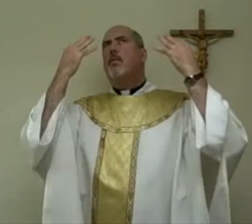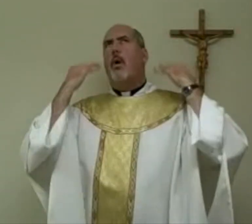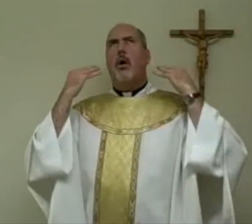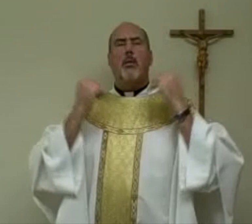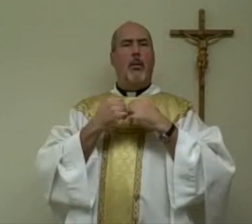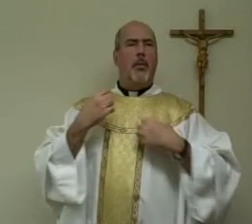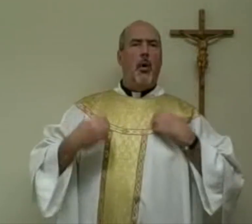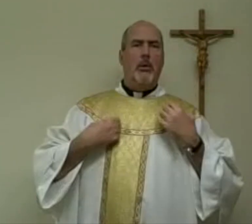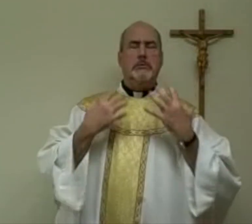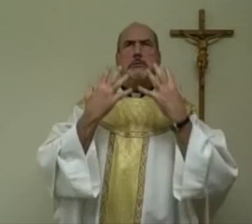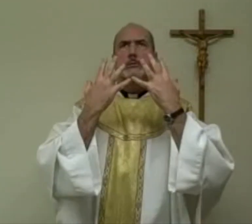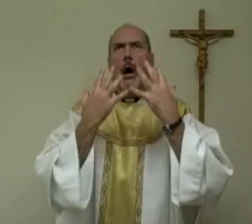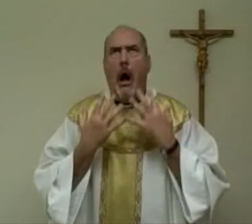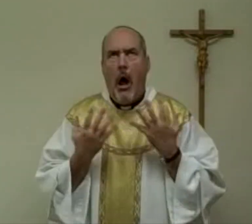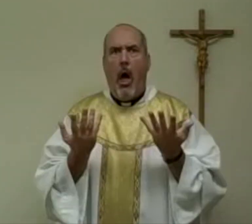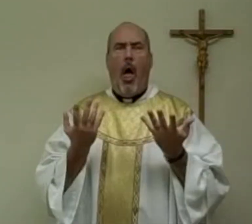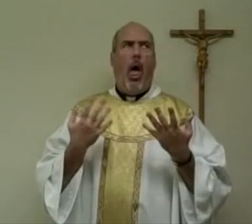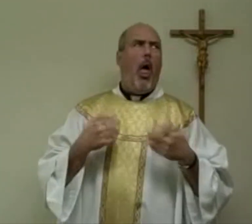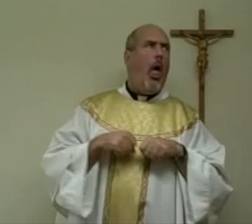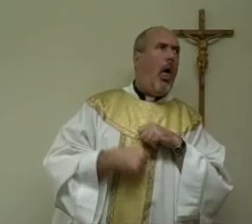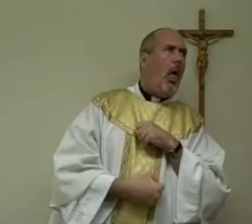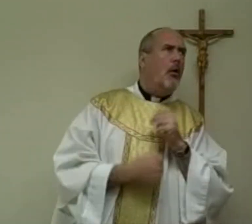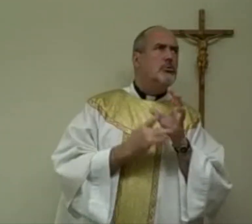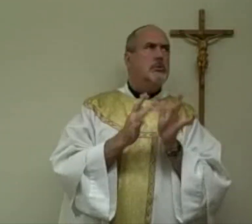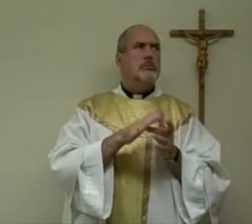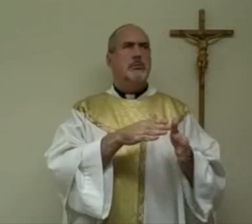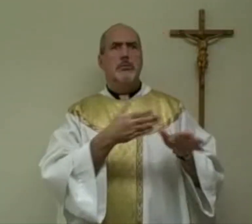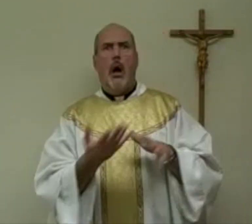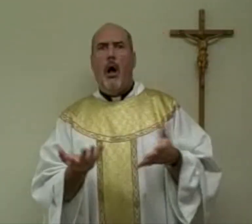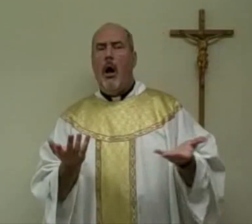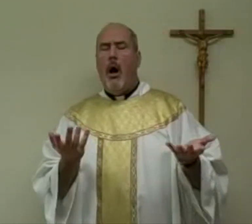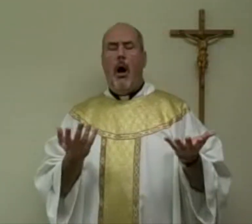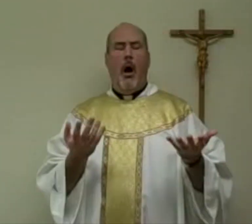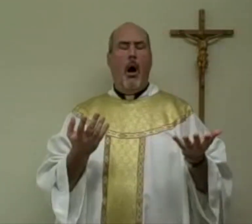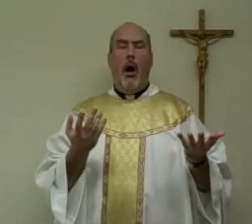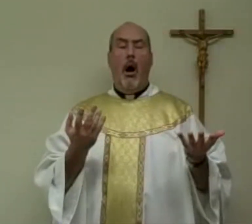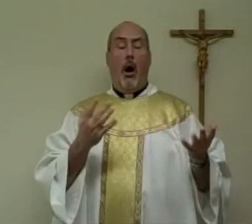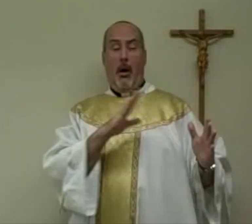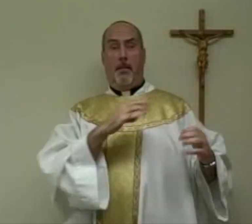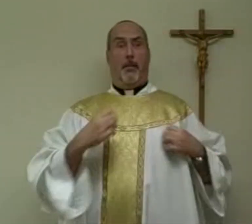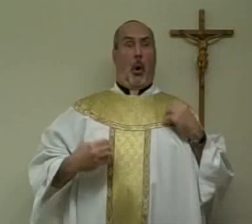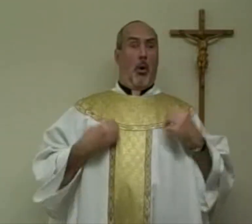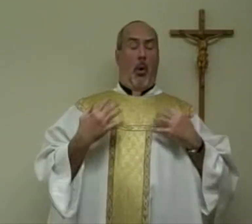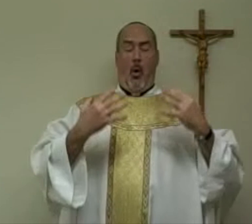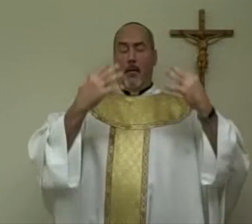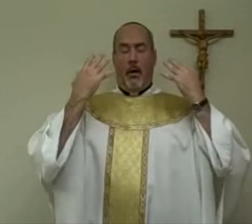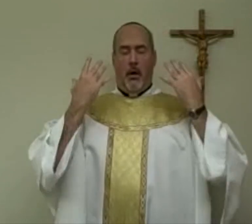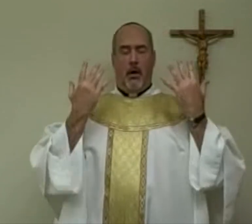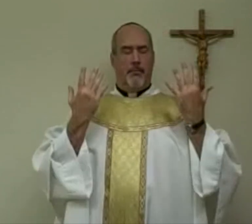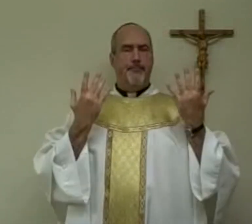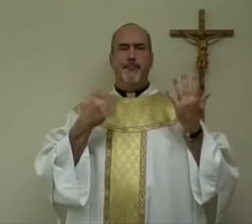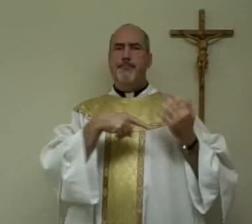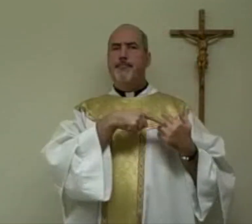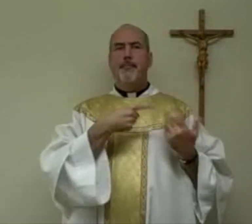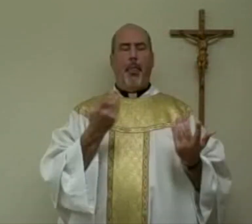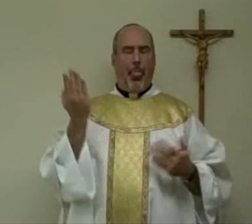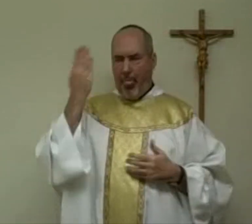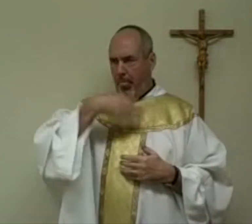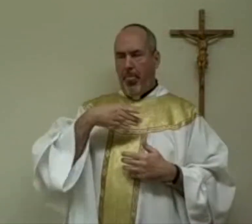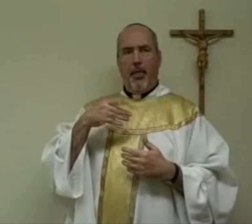were so grief-stricken and blinded by their grief after Jesus' death, and they were so overwhelmed